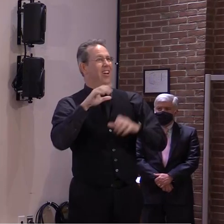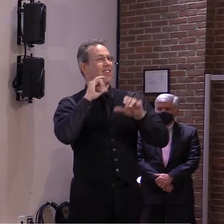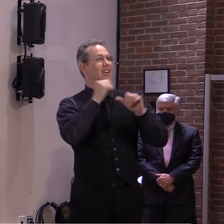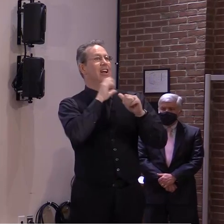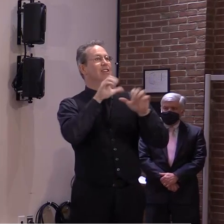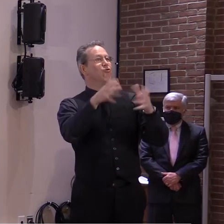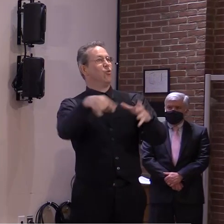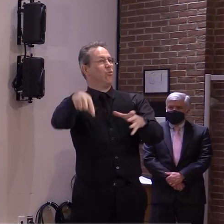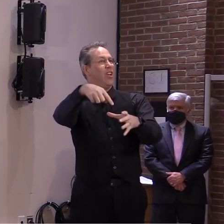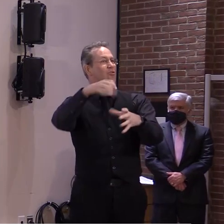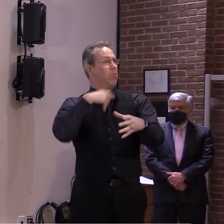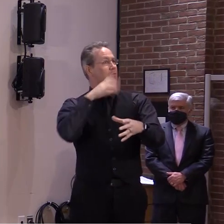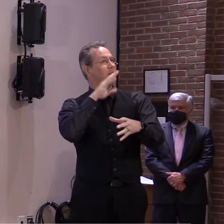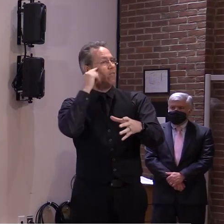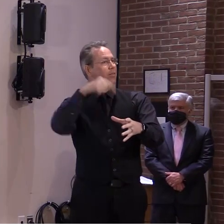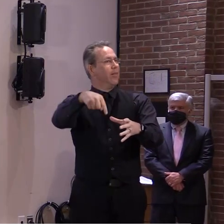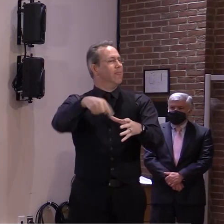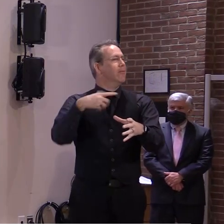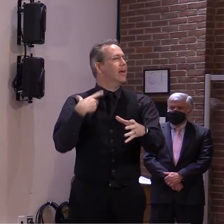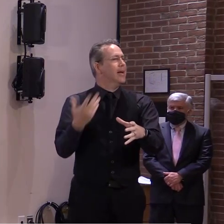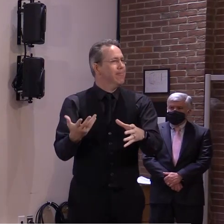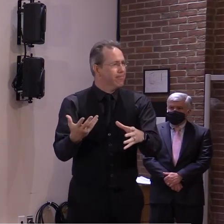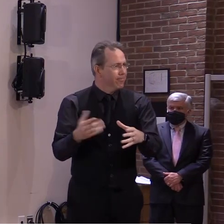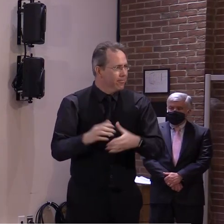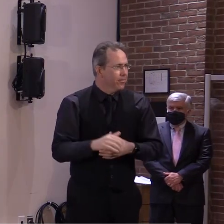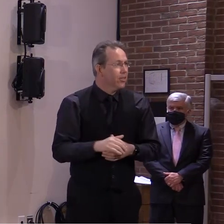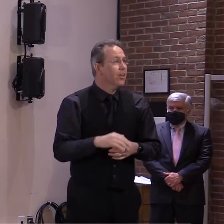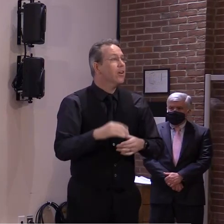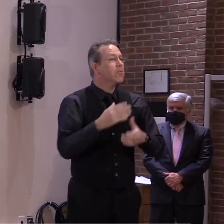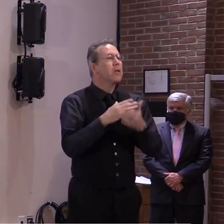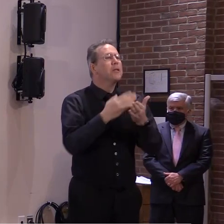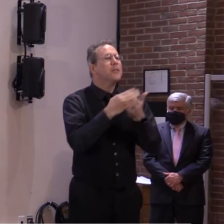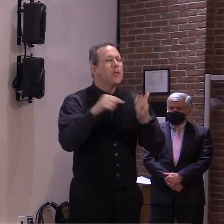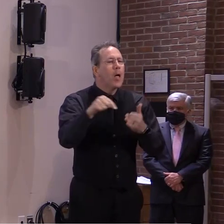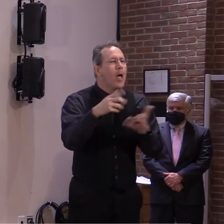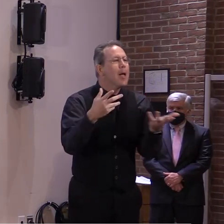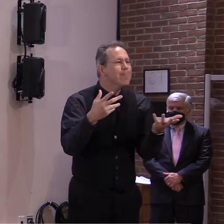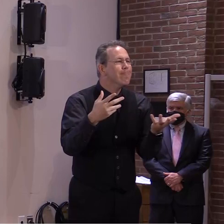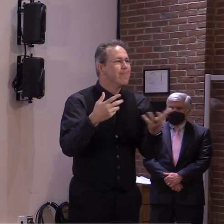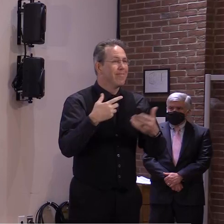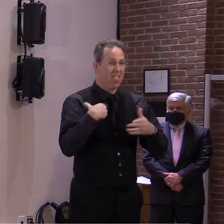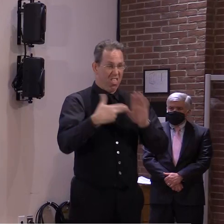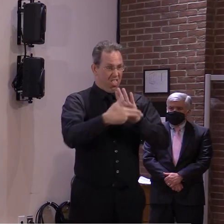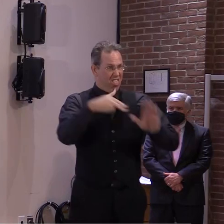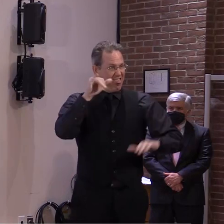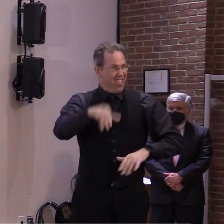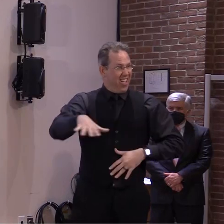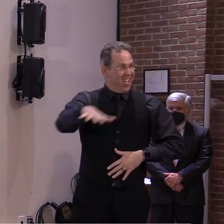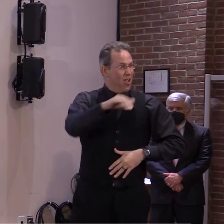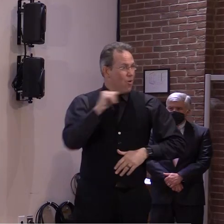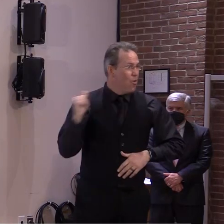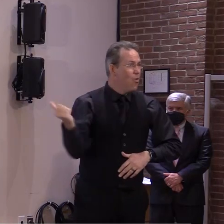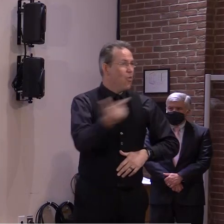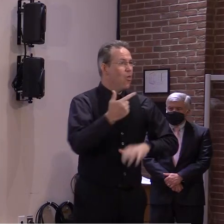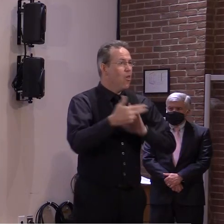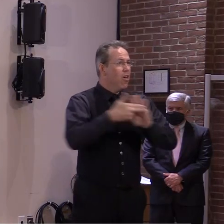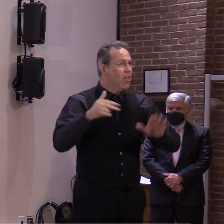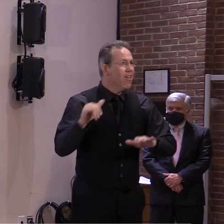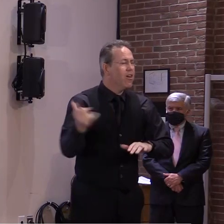absolutely, but I don't want to stereotype them in that way, because there are plenty that are acting